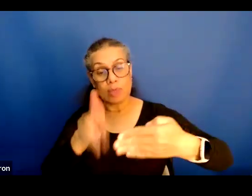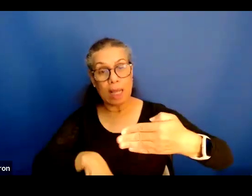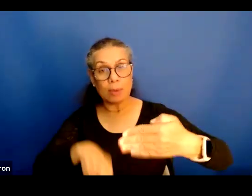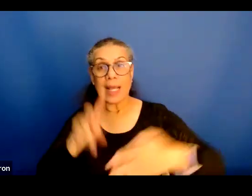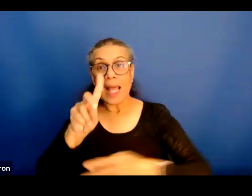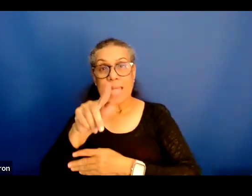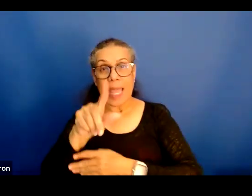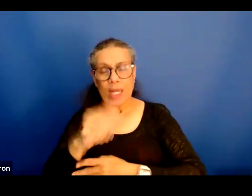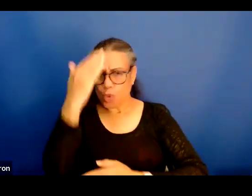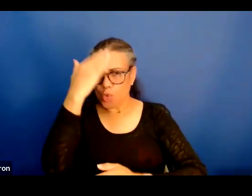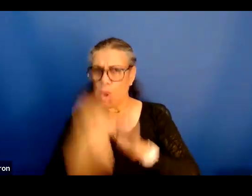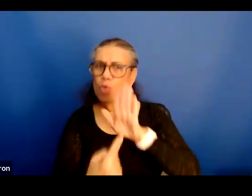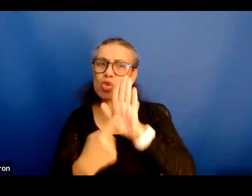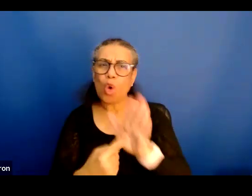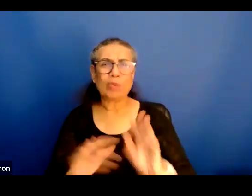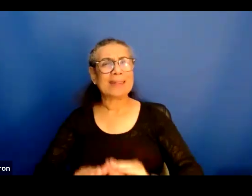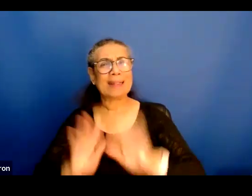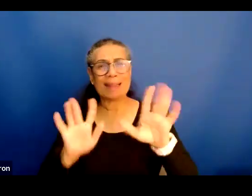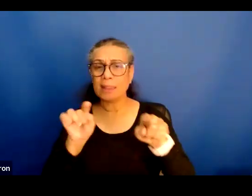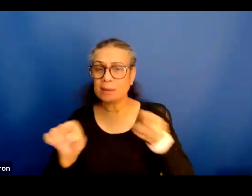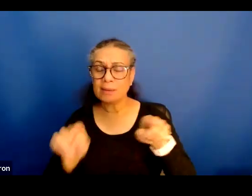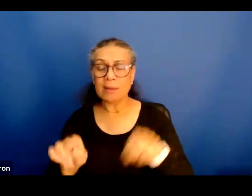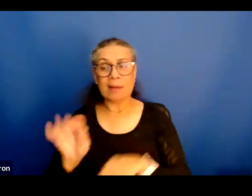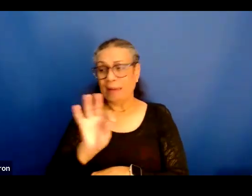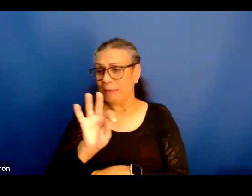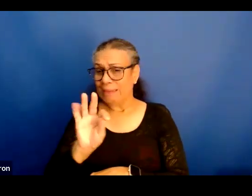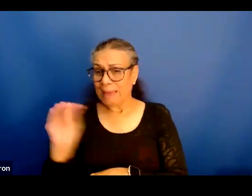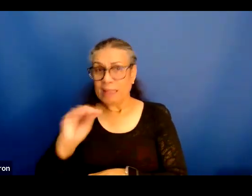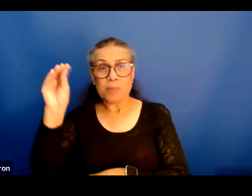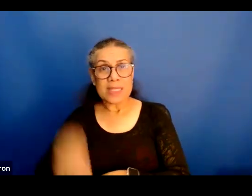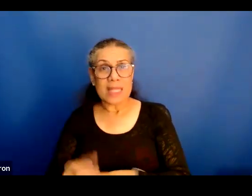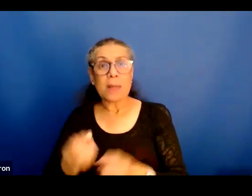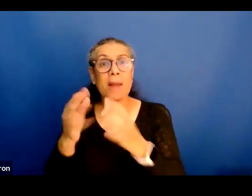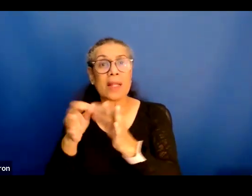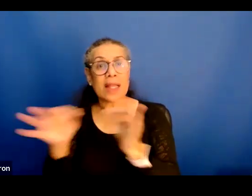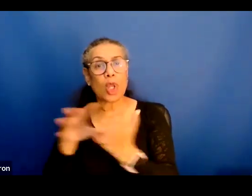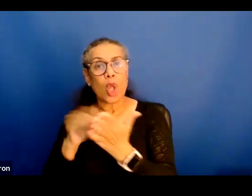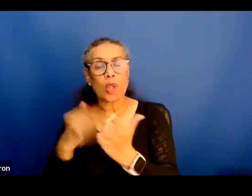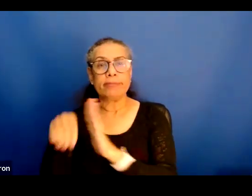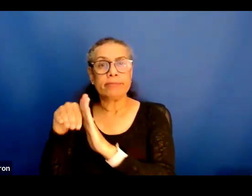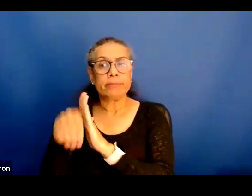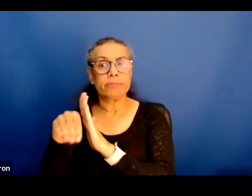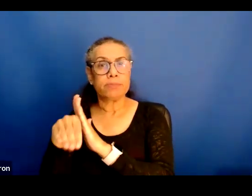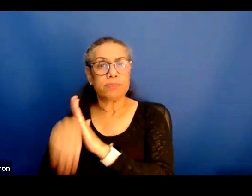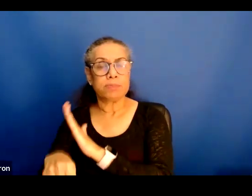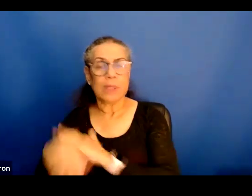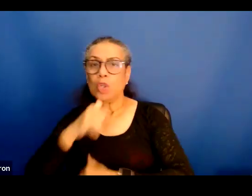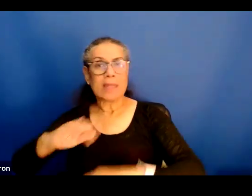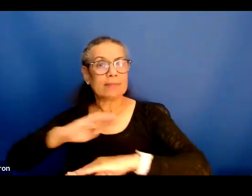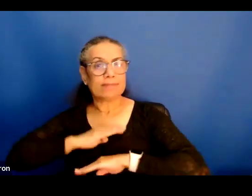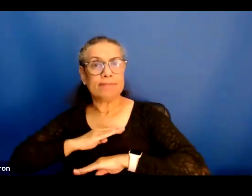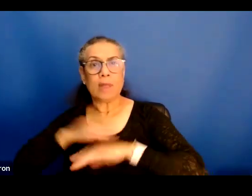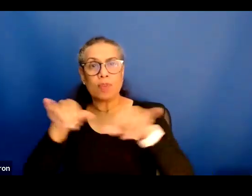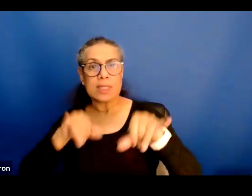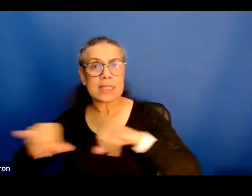you know demonstrates this dramatically. Over 90% of multilingual learners continue to fail to reach state proficiency standards